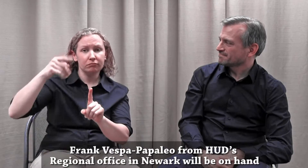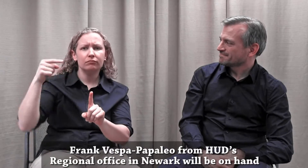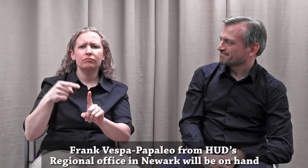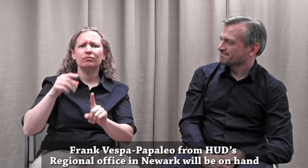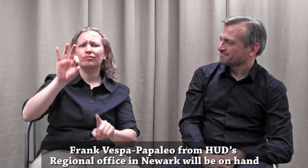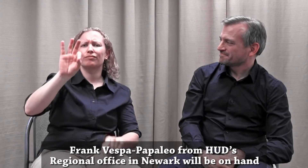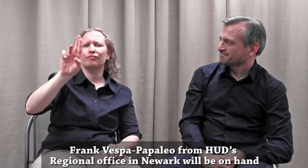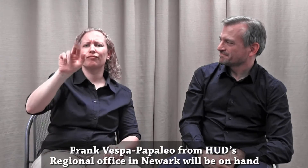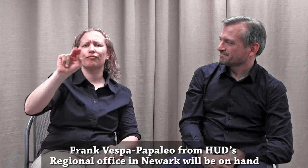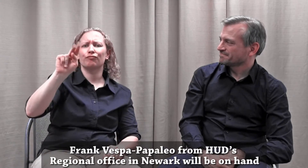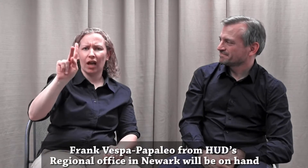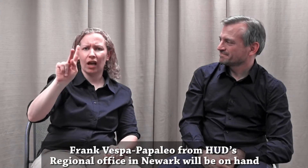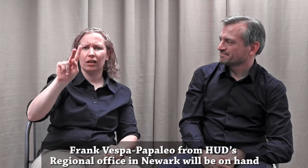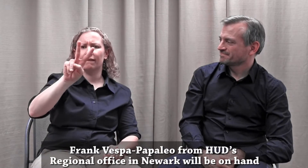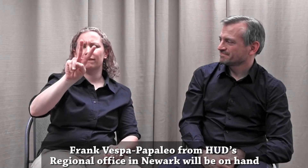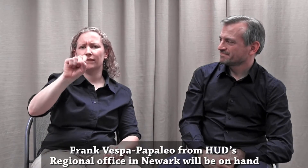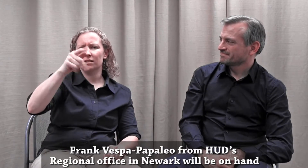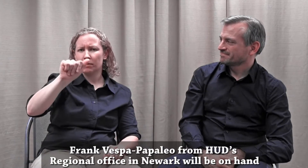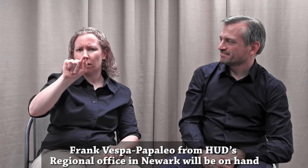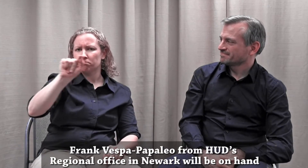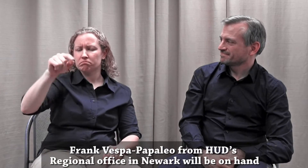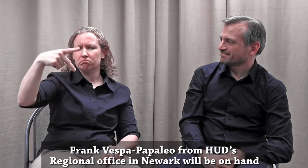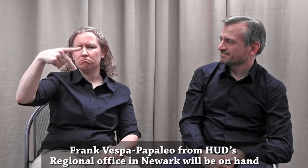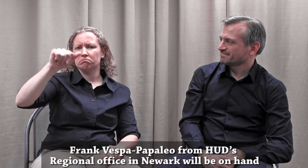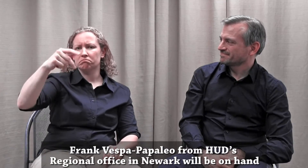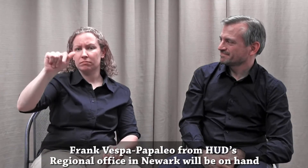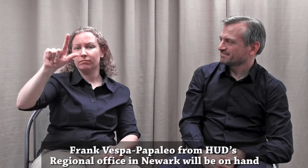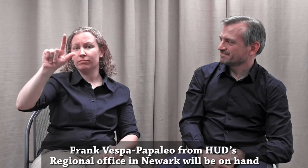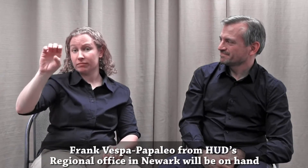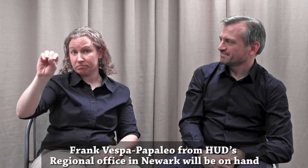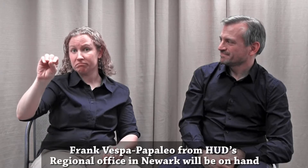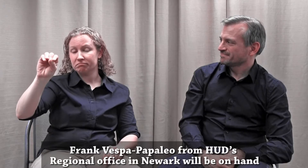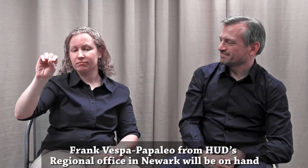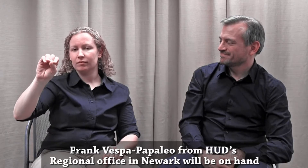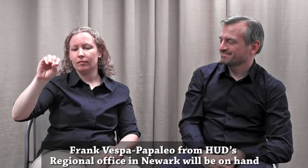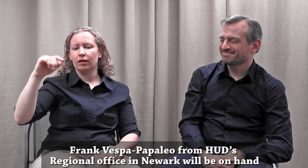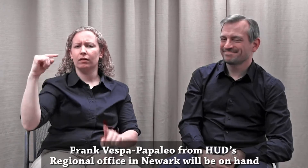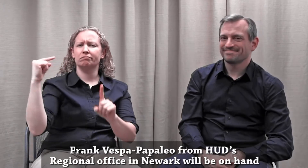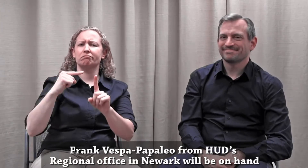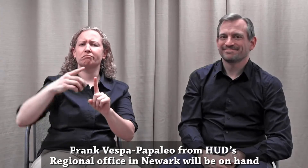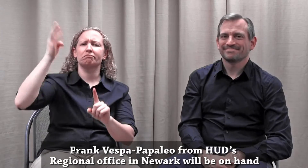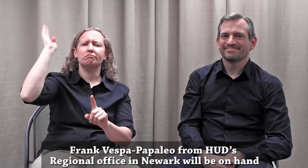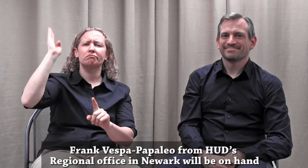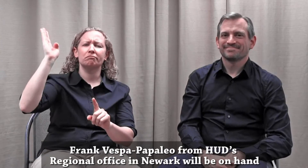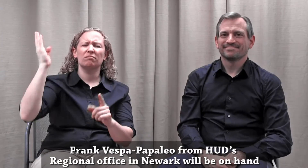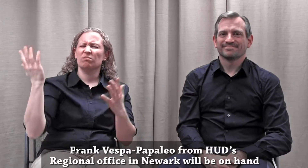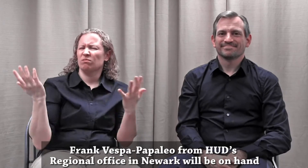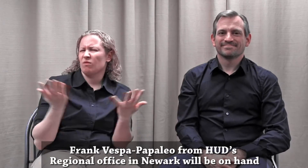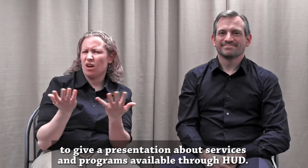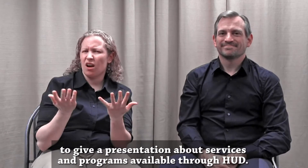Frank Vespa-Papaleo, from HUD's Regional Office in Newark, will be on hand to give